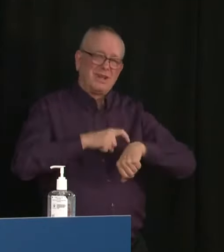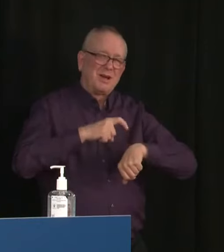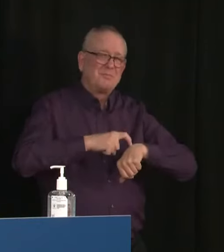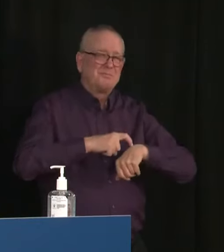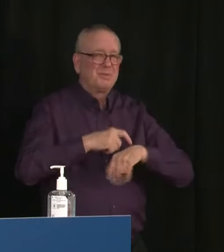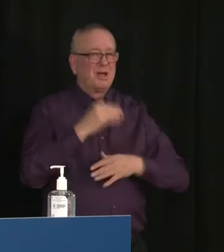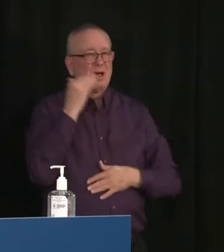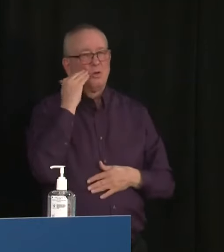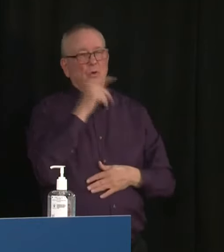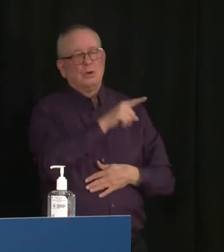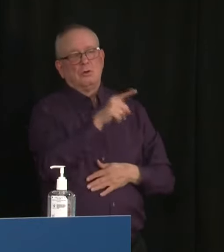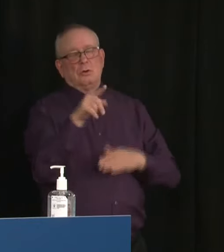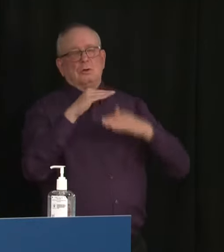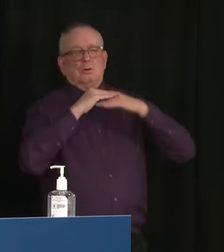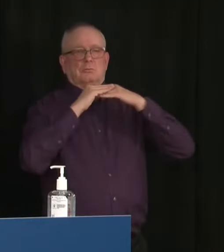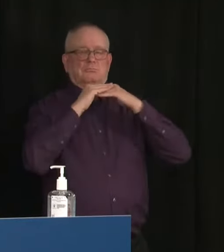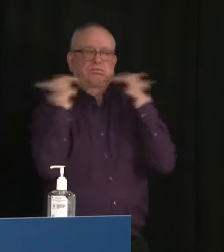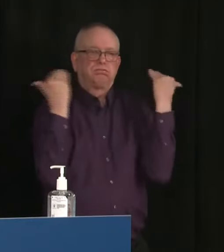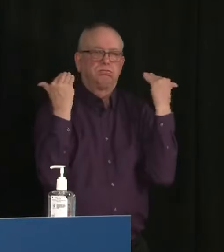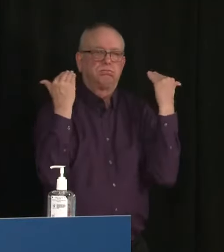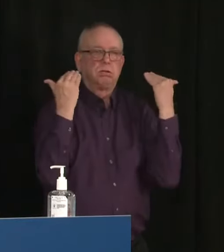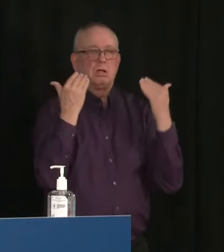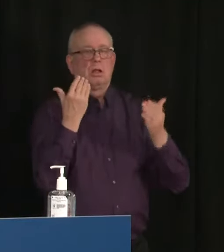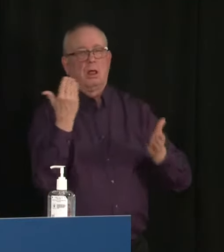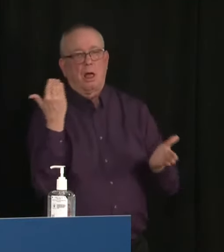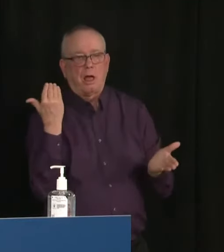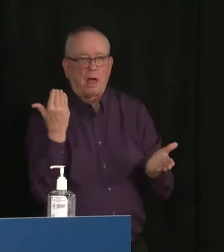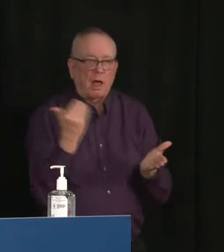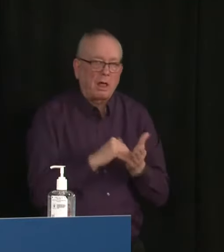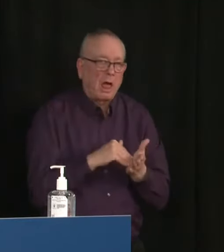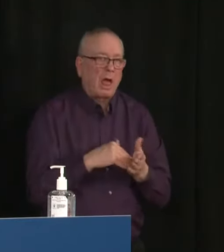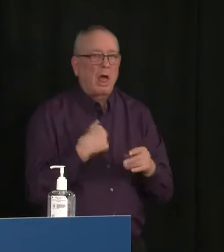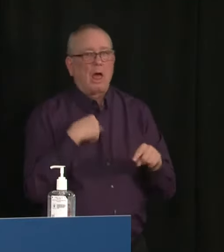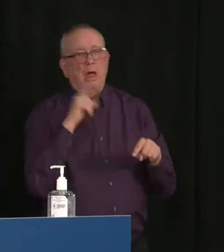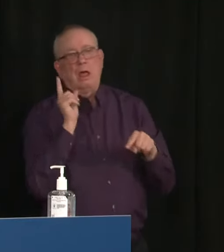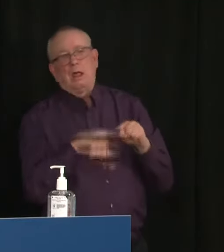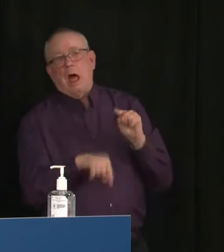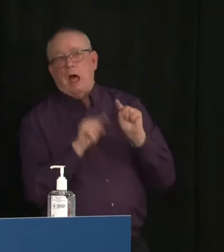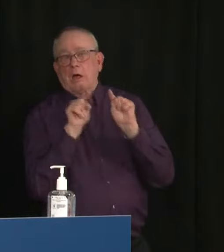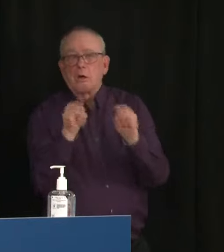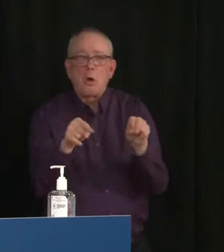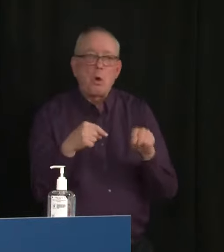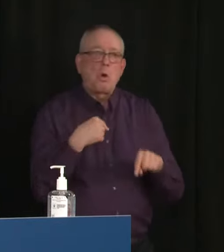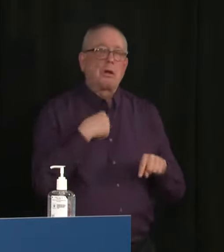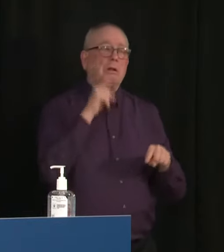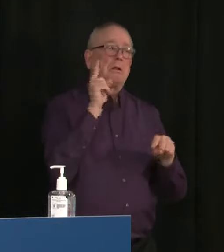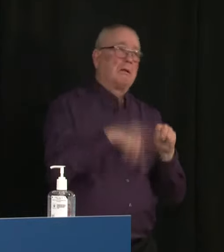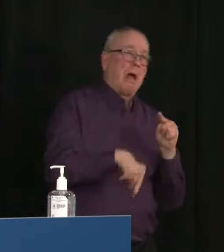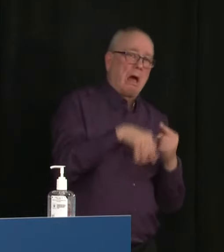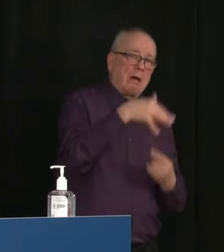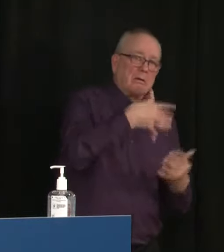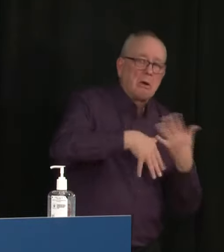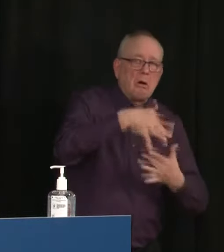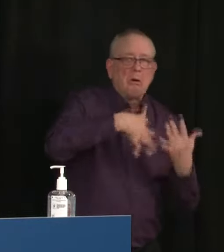time and to feel like sacrifices like avoiding indoor social gatherings still matter. But they do,